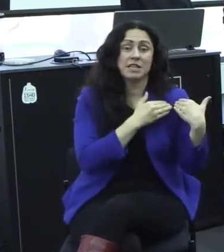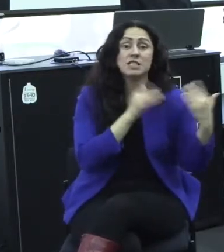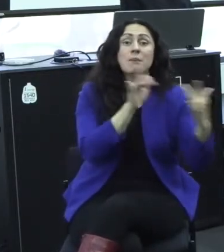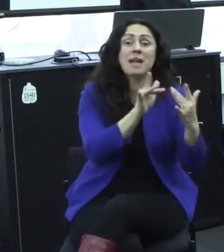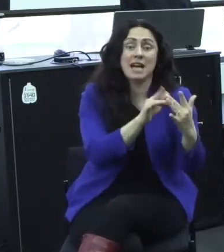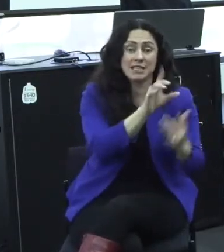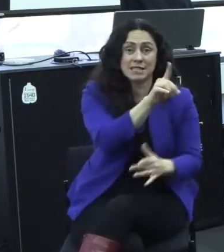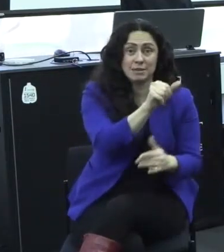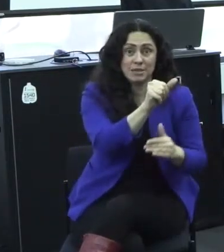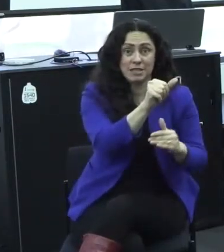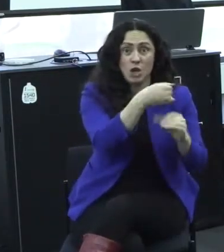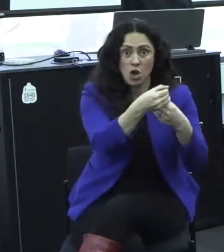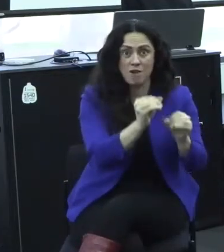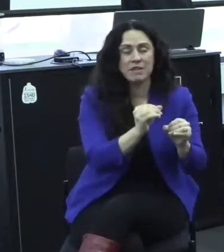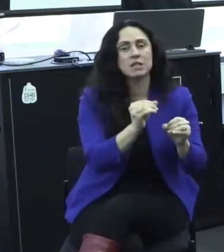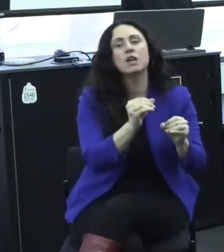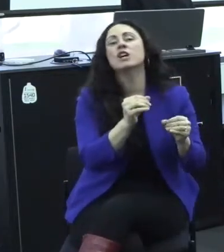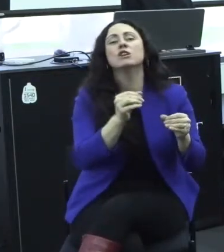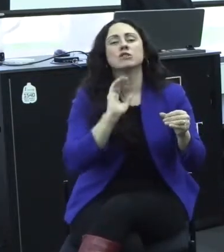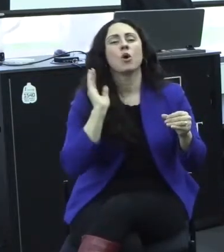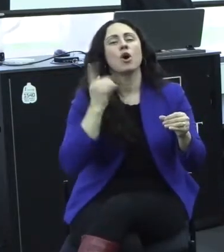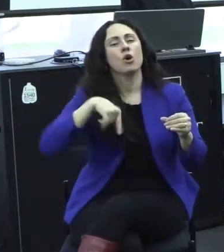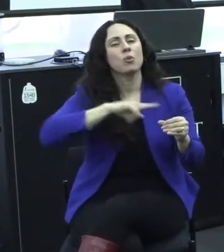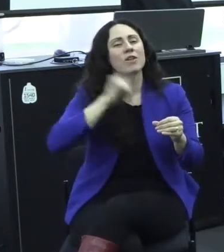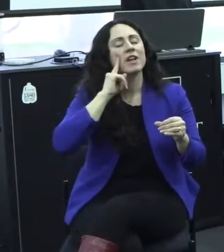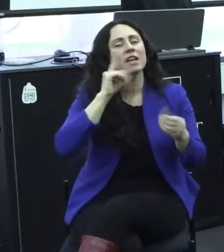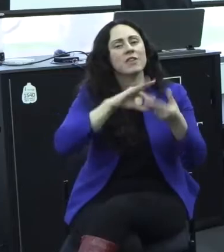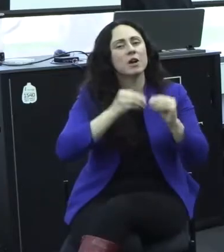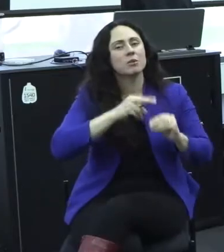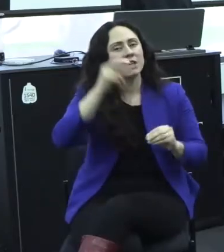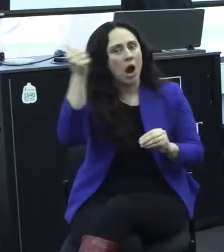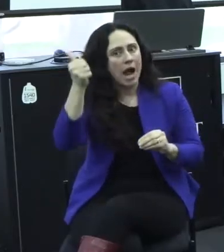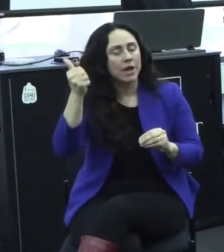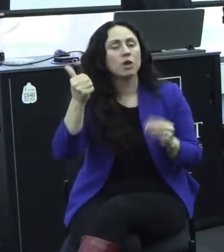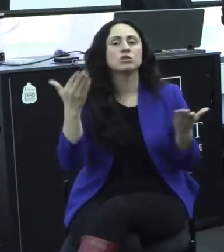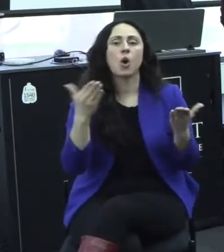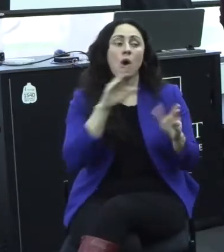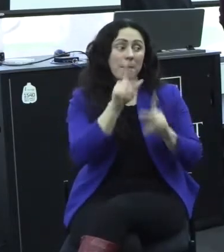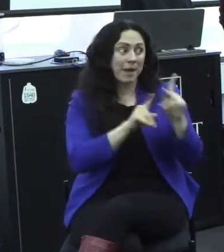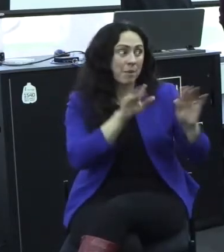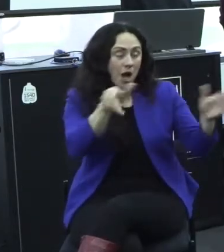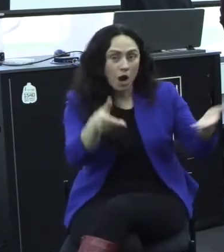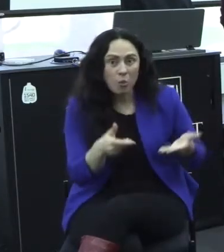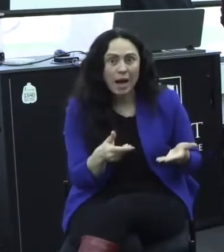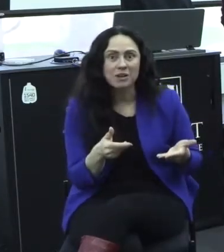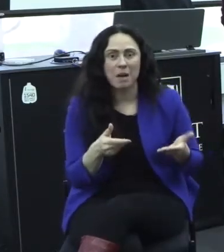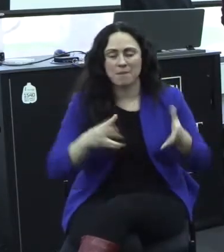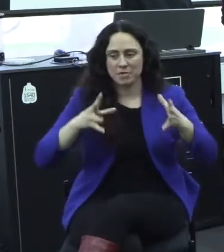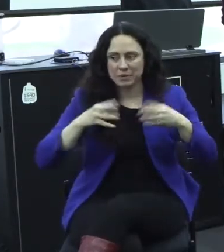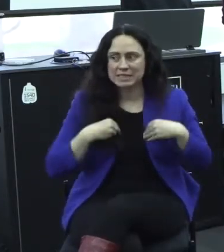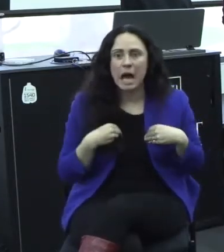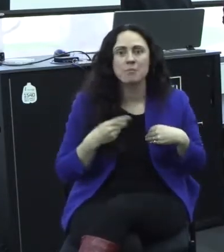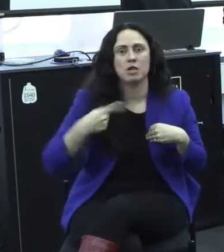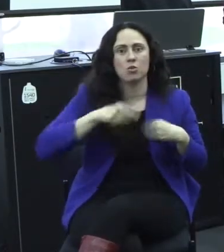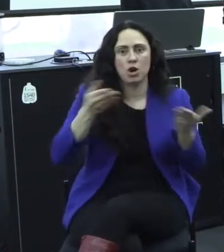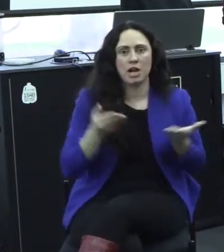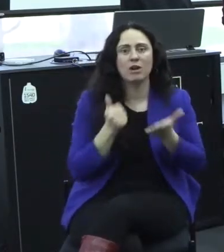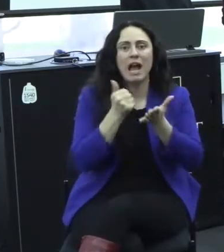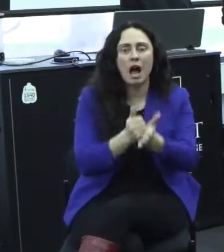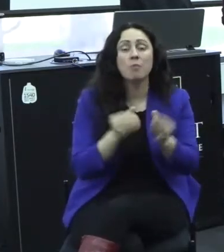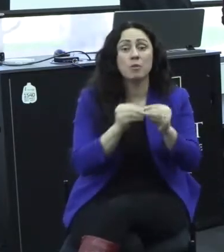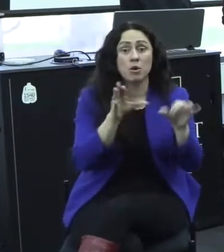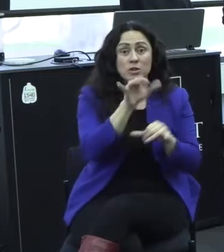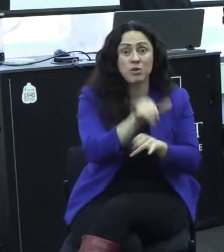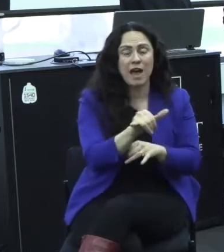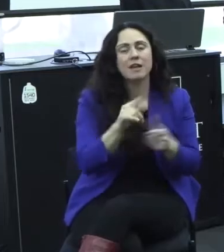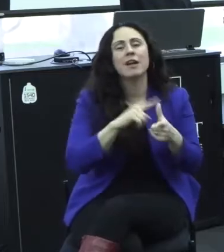much higher. So as we do education, we really want people to know that they're welcome and that they're accepted and that we are here to help. And the more we do that, I think our